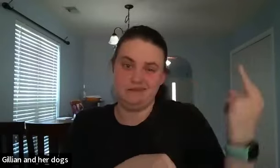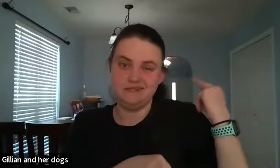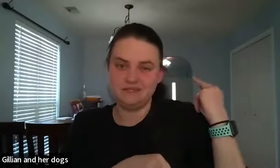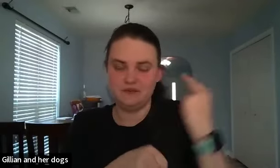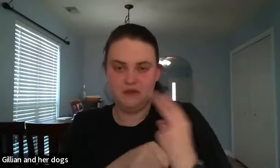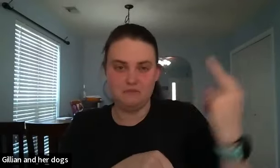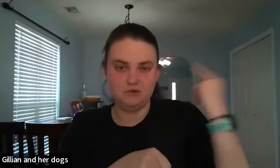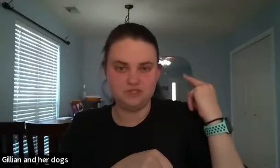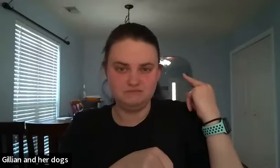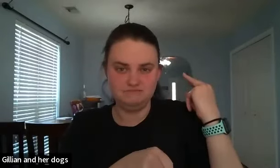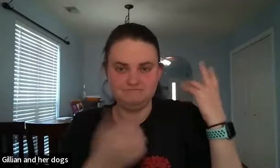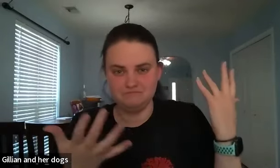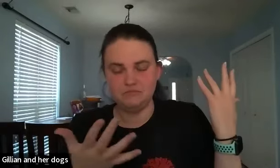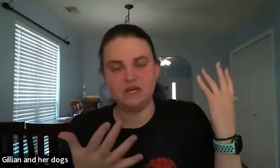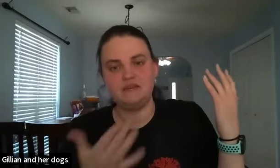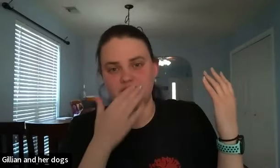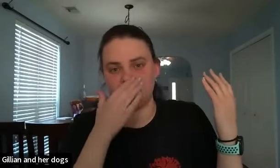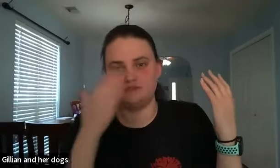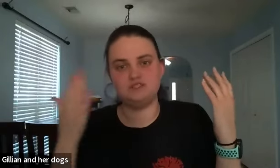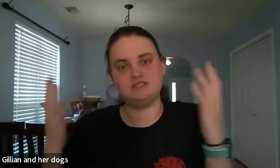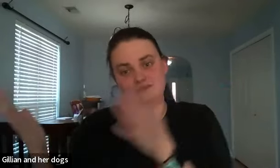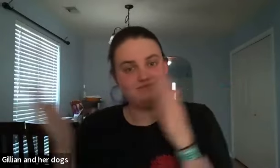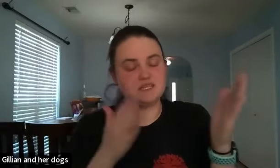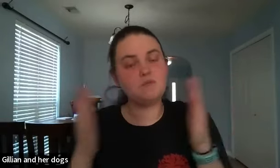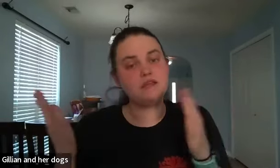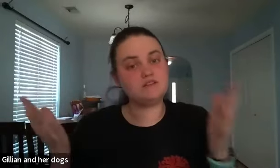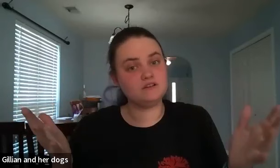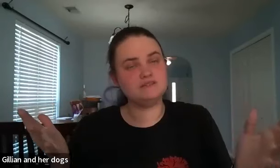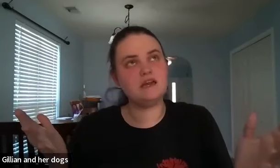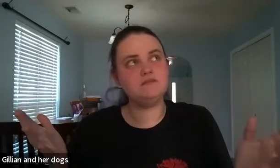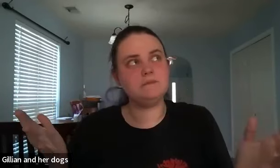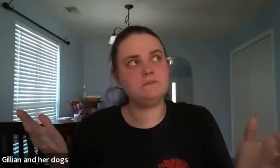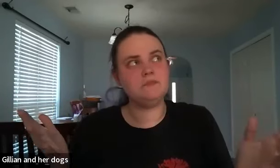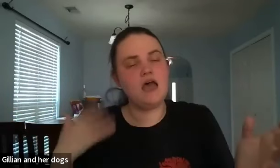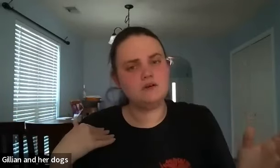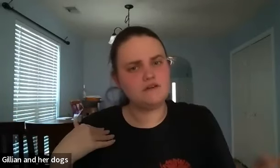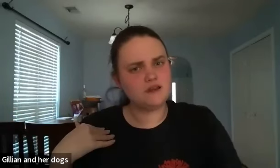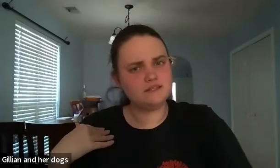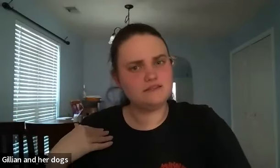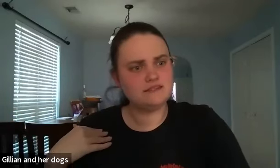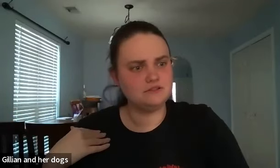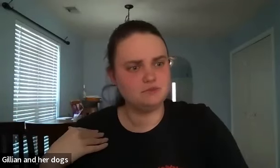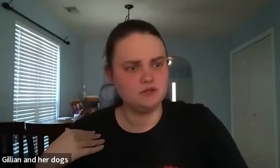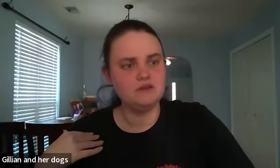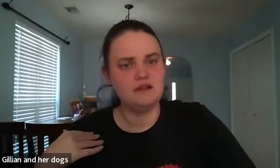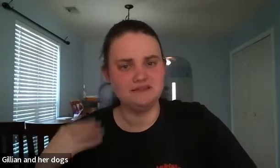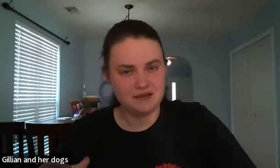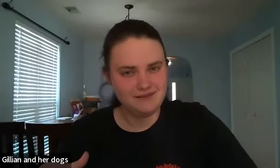this to make that motion. But again, that's also just some ways are also, it's kind of like, I don't know if I've gotten into this little spiel, but like